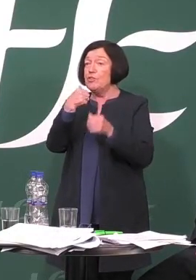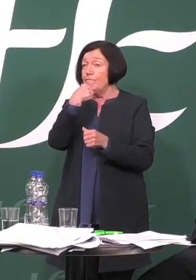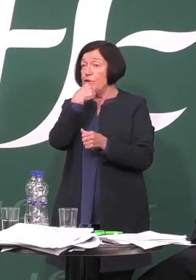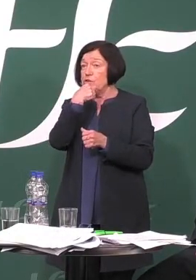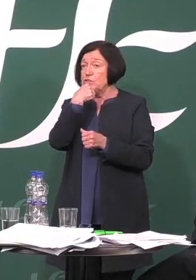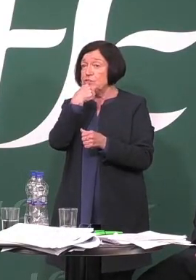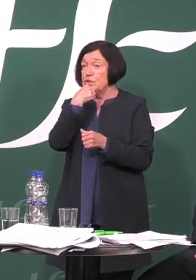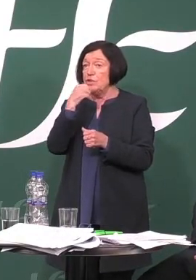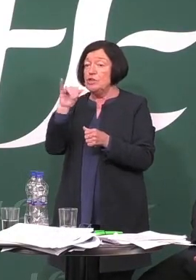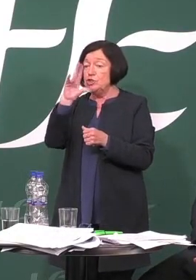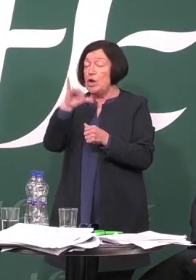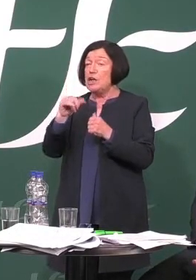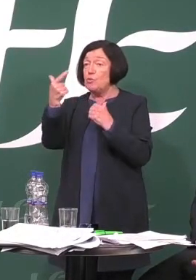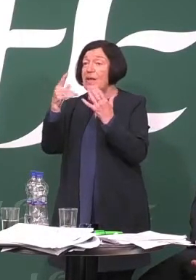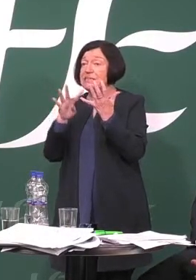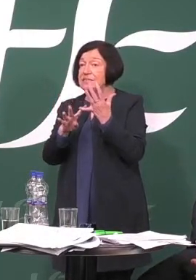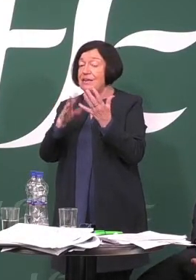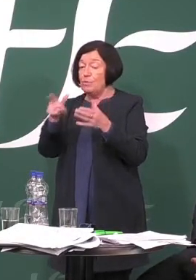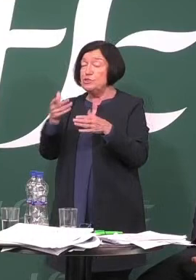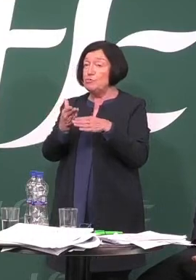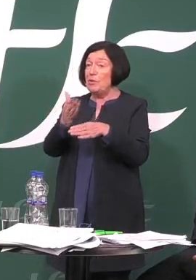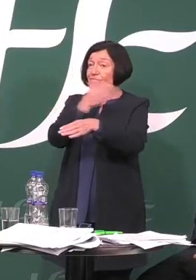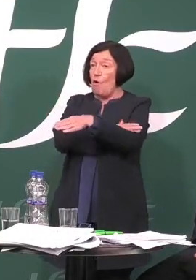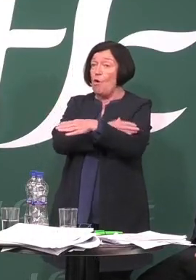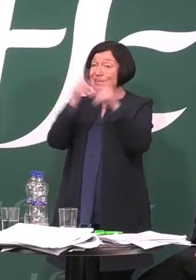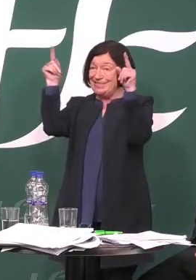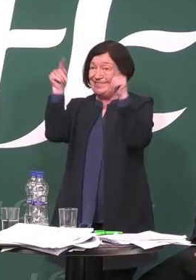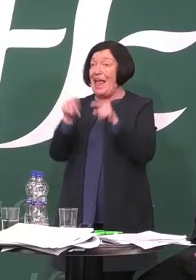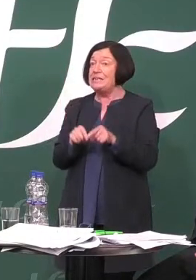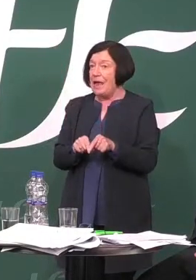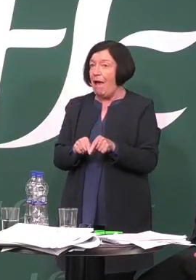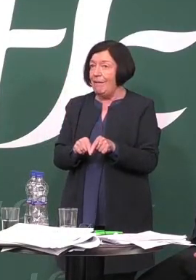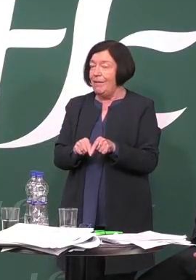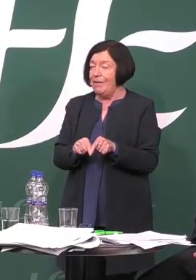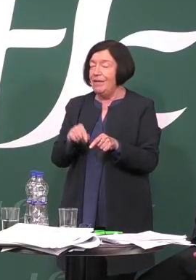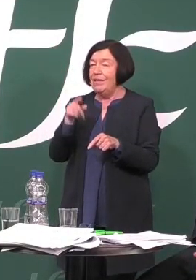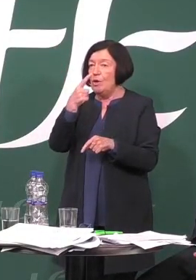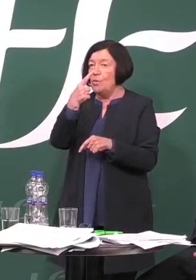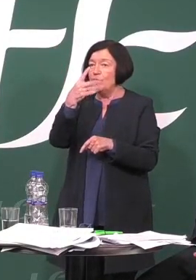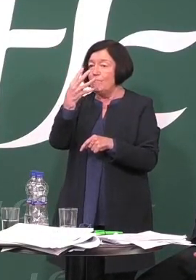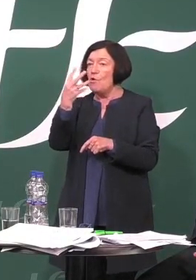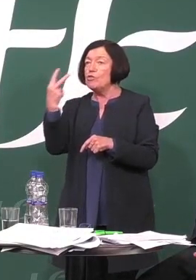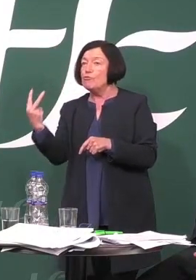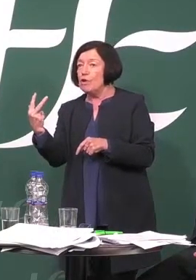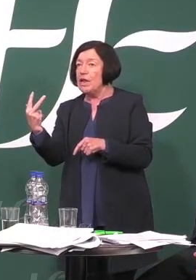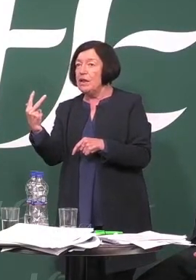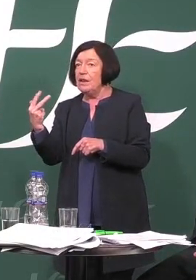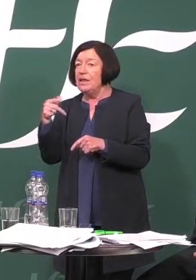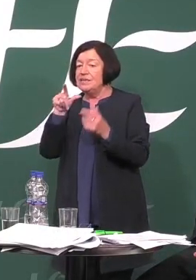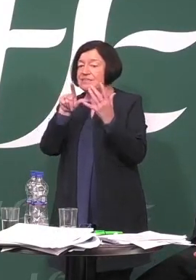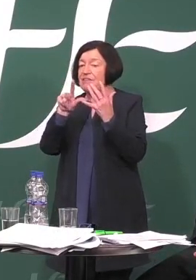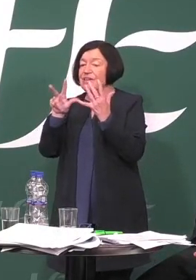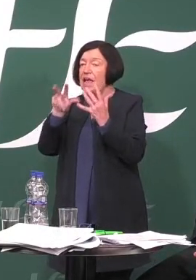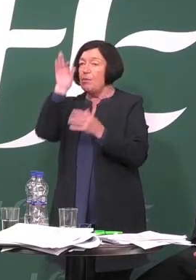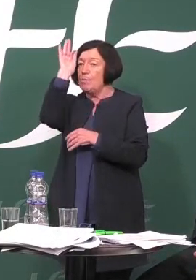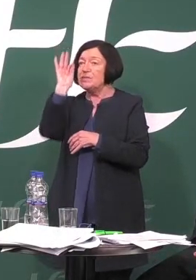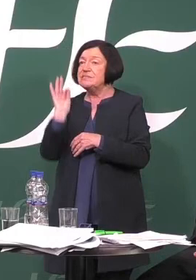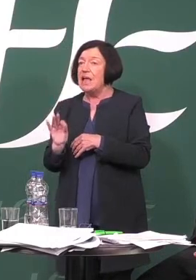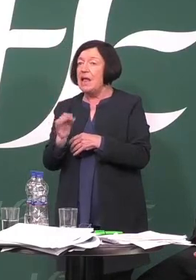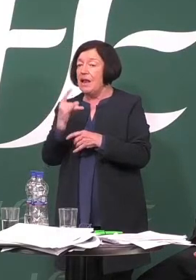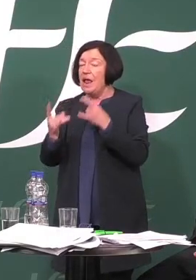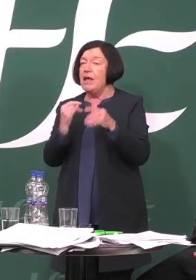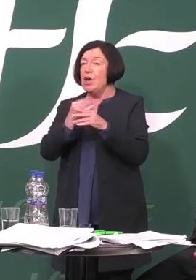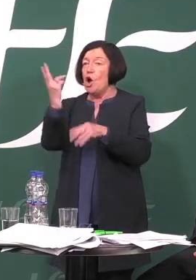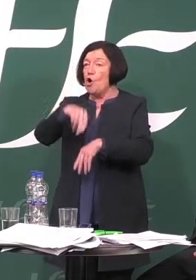July the 29th, which predated Delta to a certain degree, after 143 cases, 78% occurred